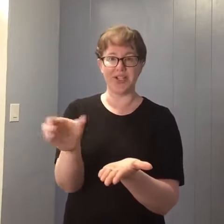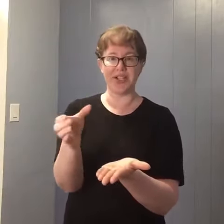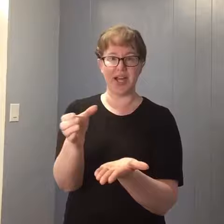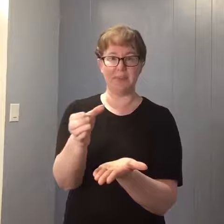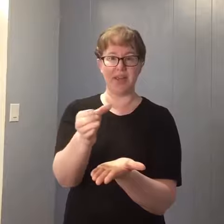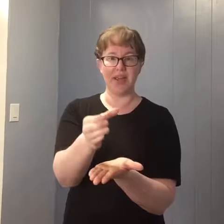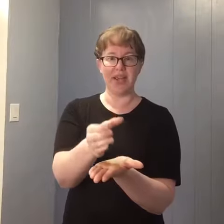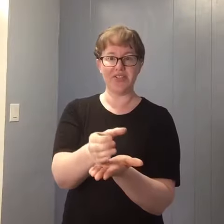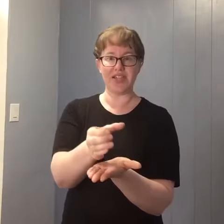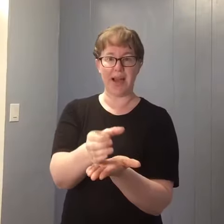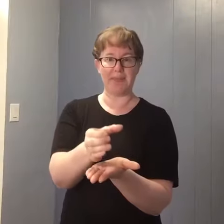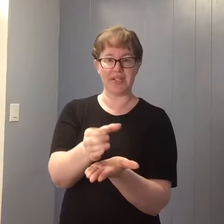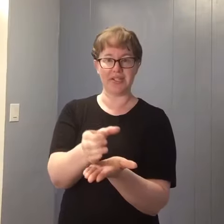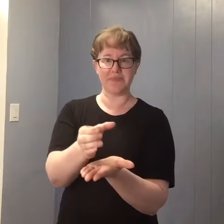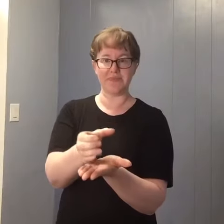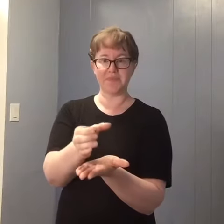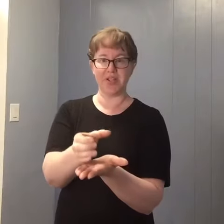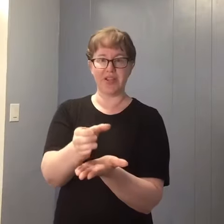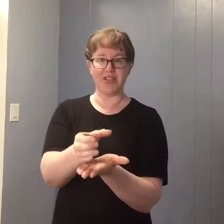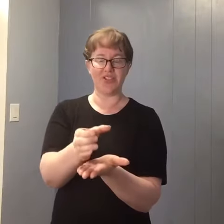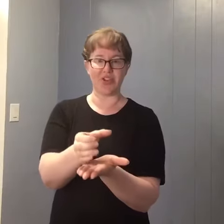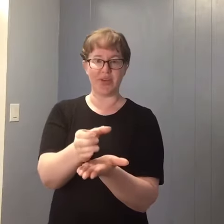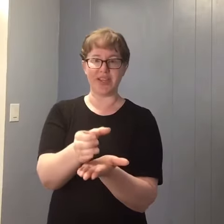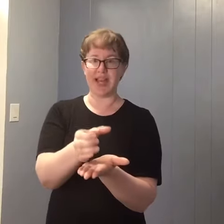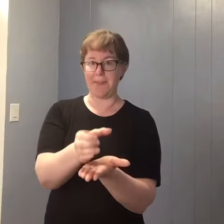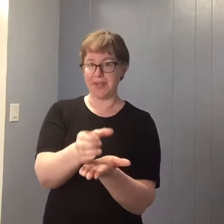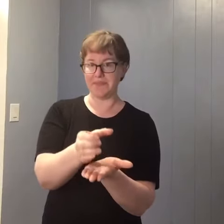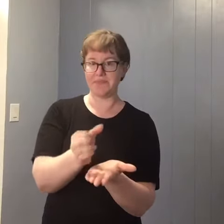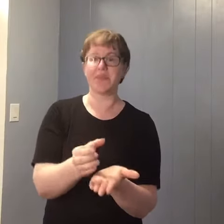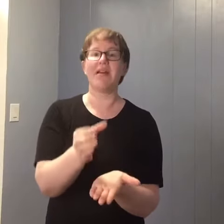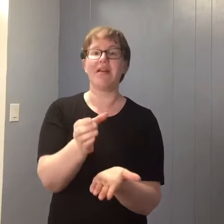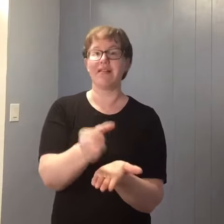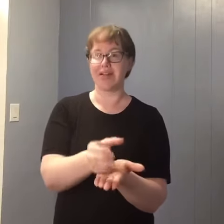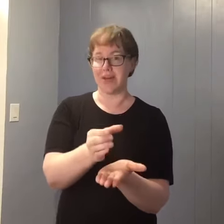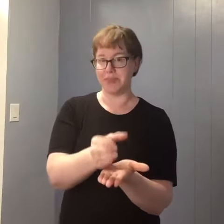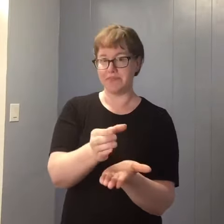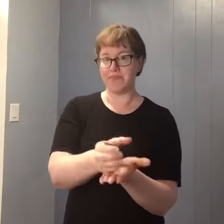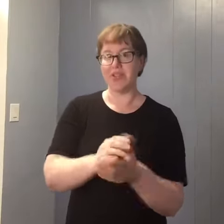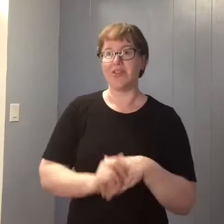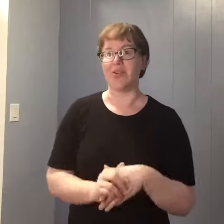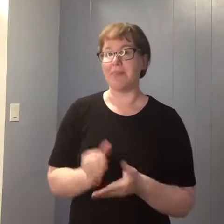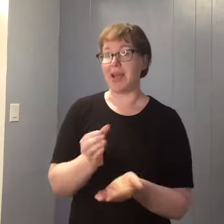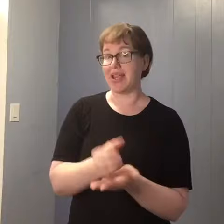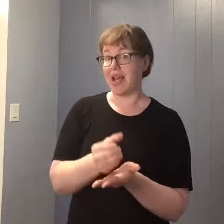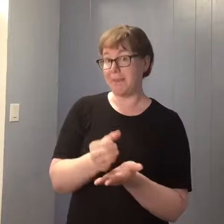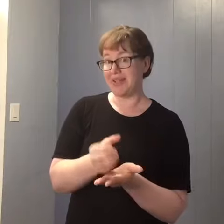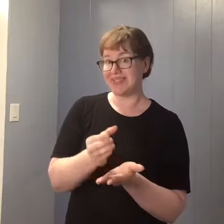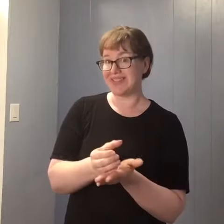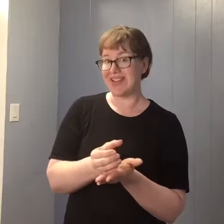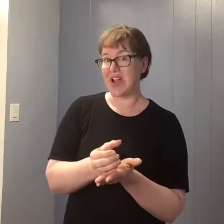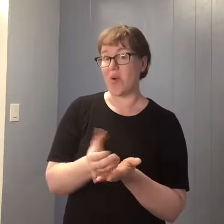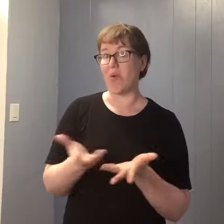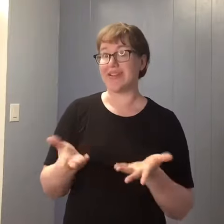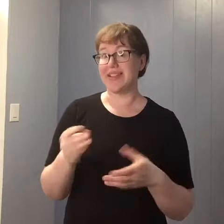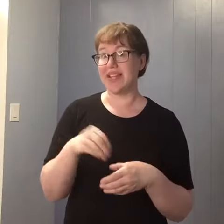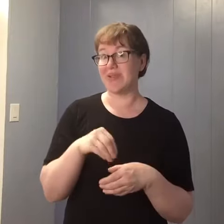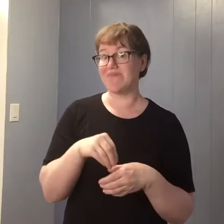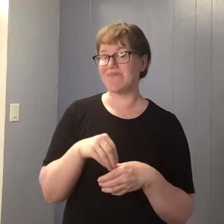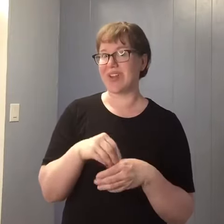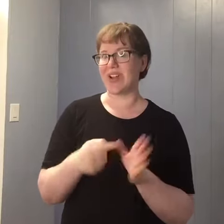cup, and you tap it, and you're showing the cup. Cup. So in my cup, what's in there? I'll show